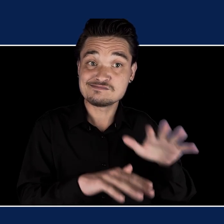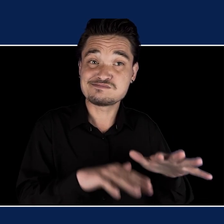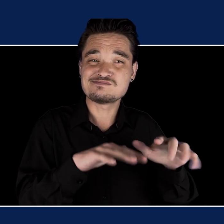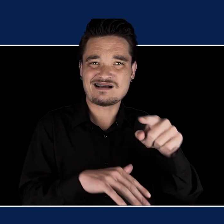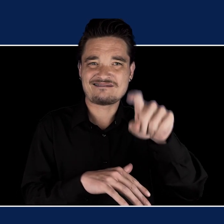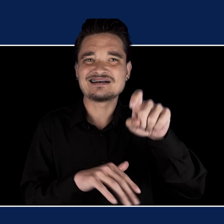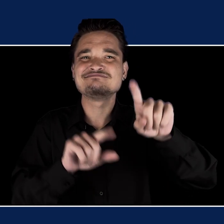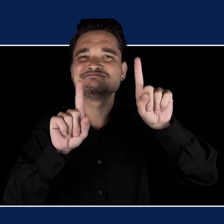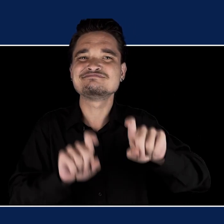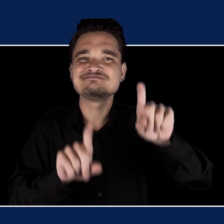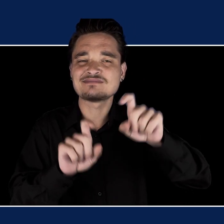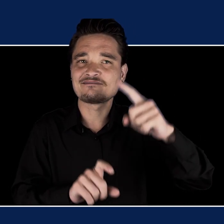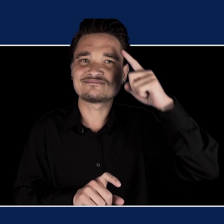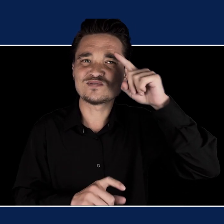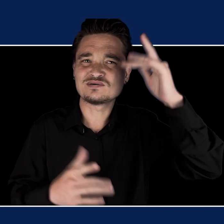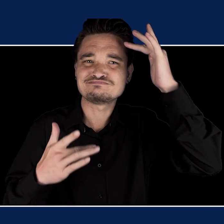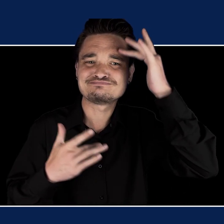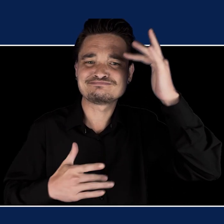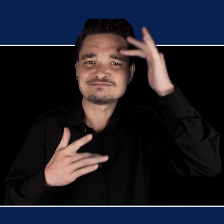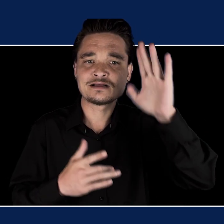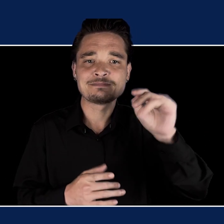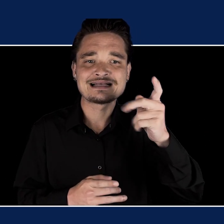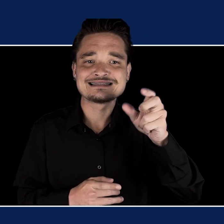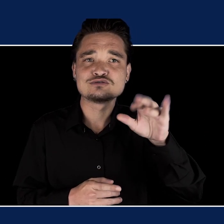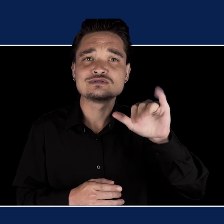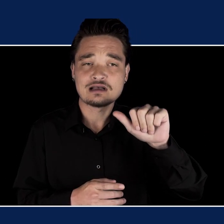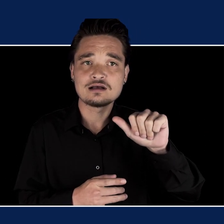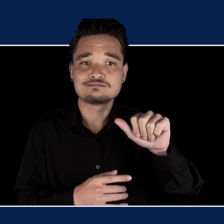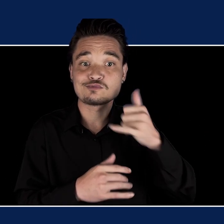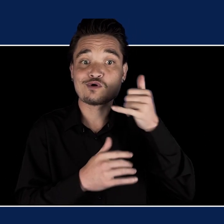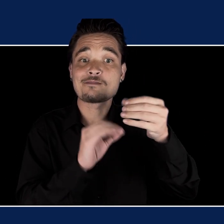for bacteria. Call